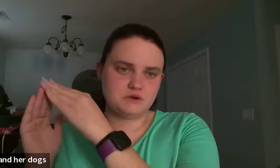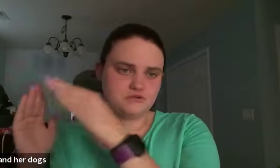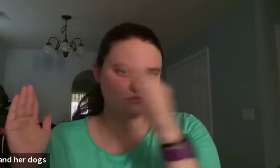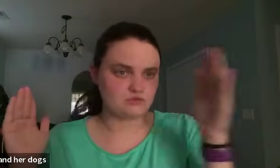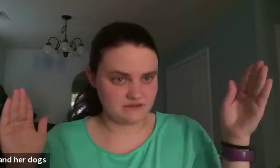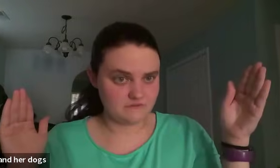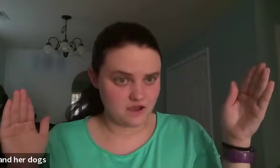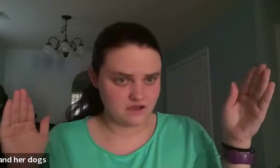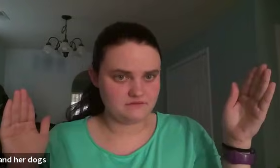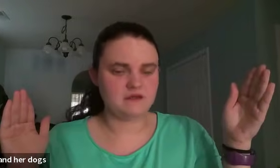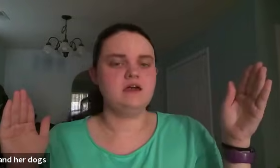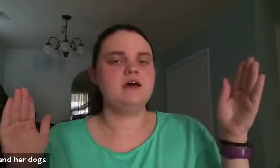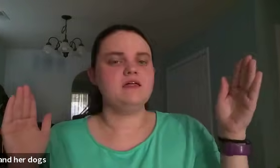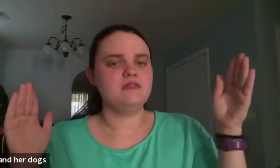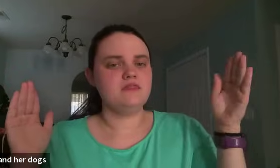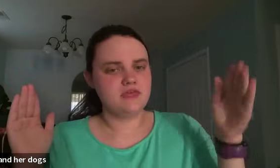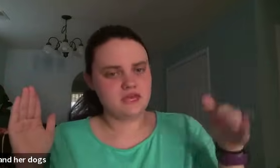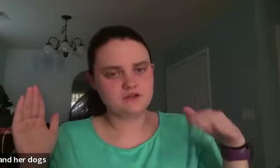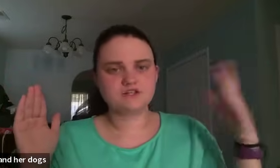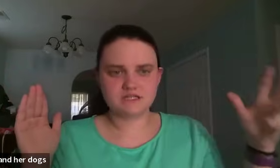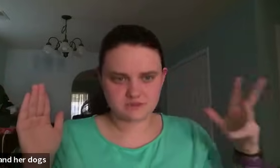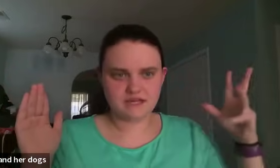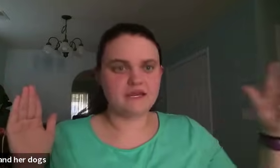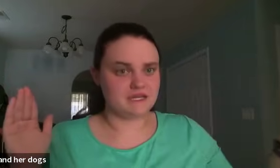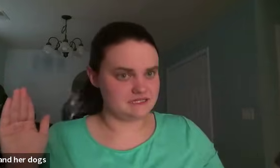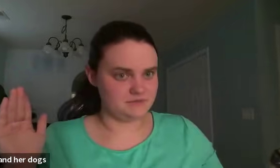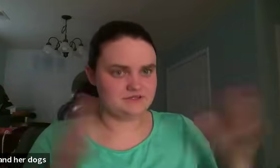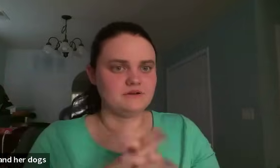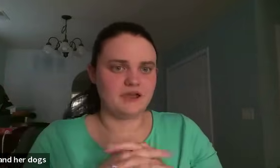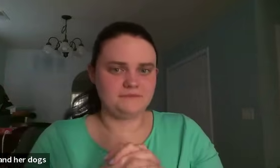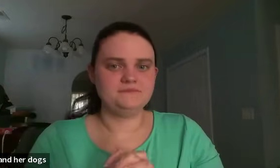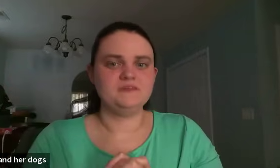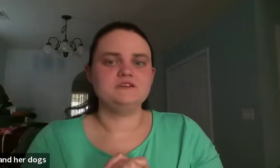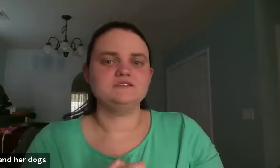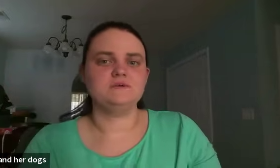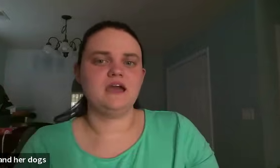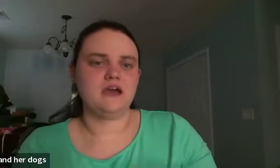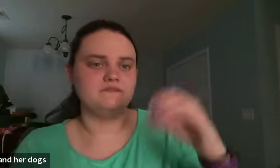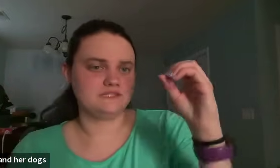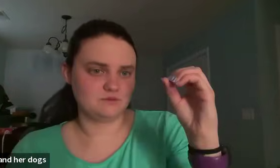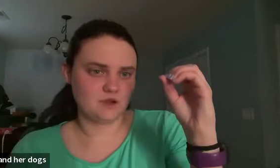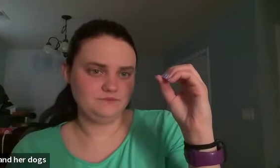0 through 25. Then I'll start explaining the next numbers, okay? So we have 0,